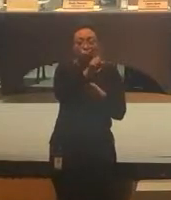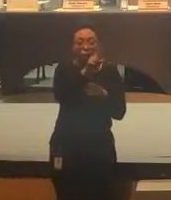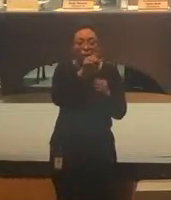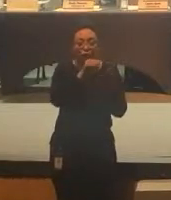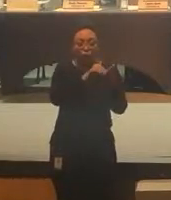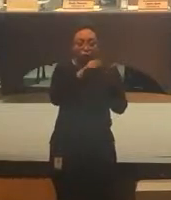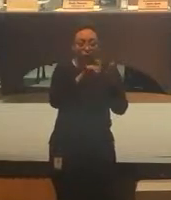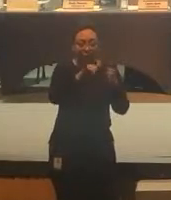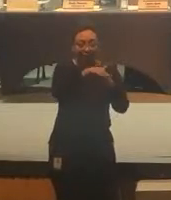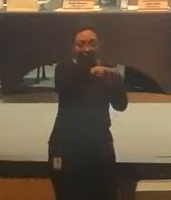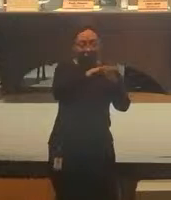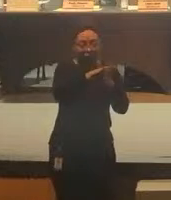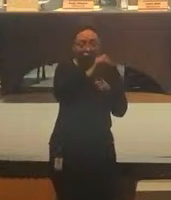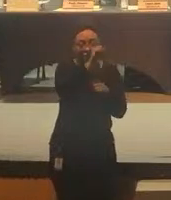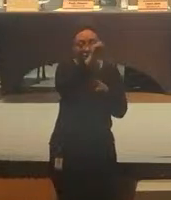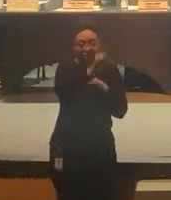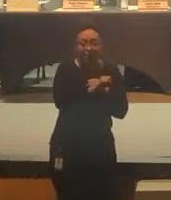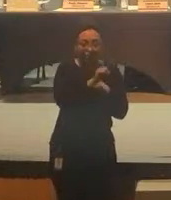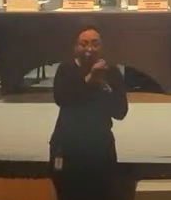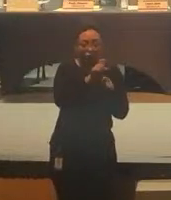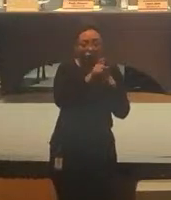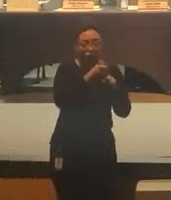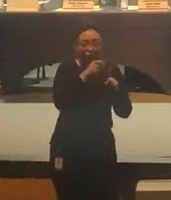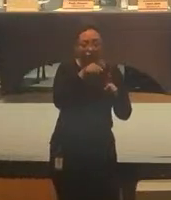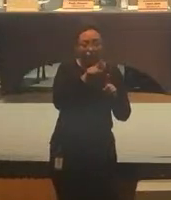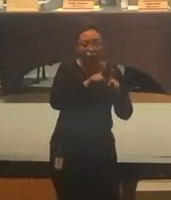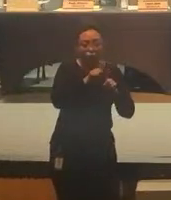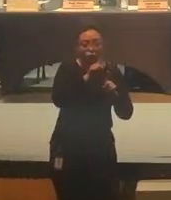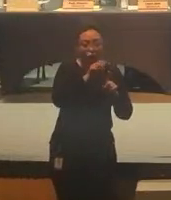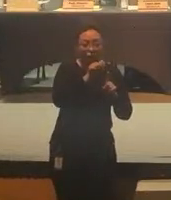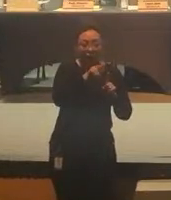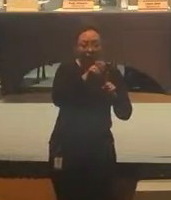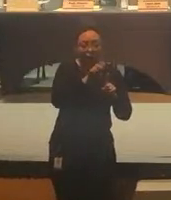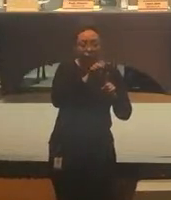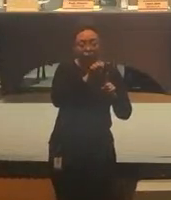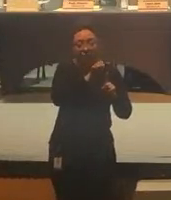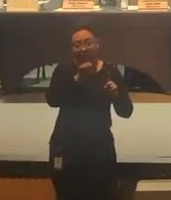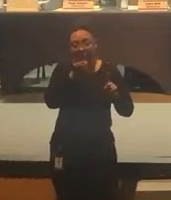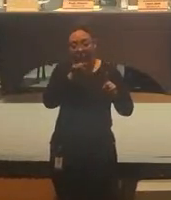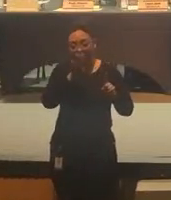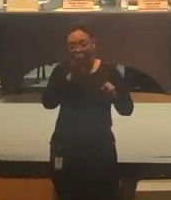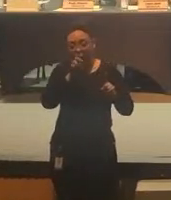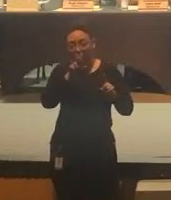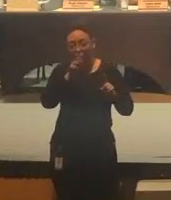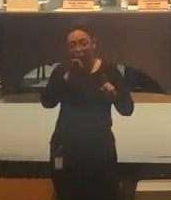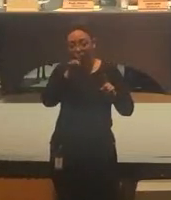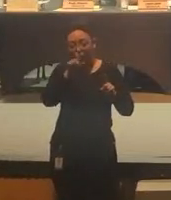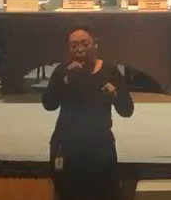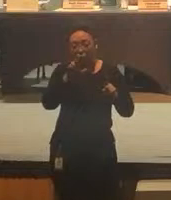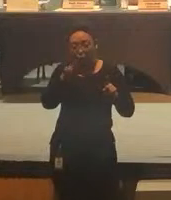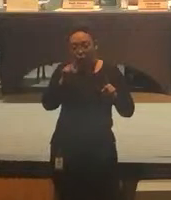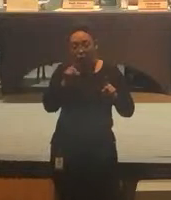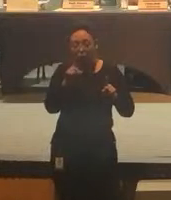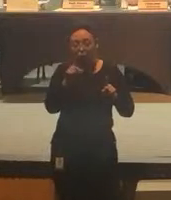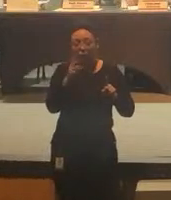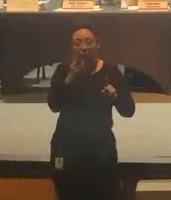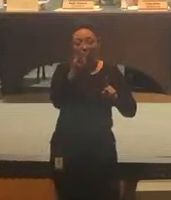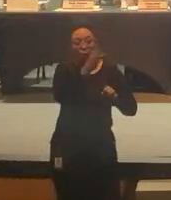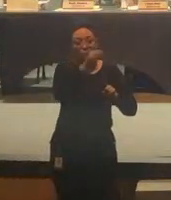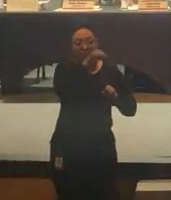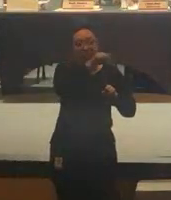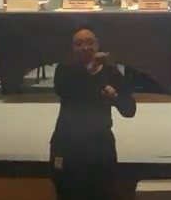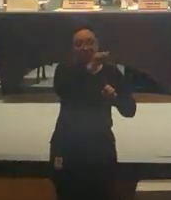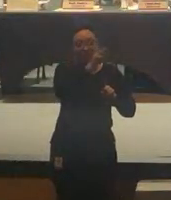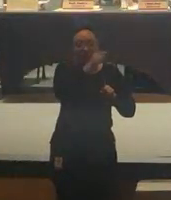students in the area south of Star Avenue, east of Bermuda Road, south of Erie Avenue, west of Amigo